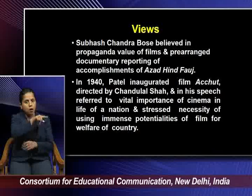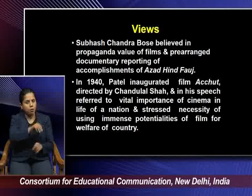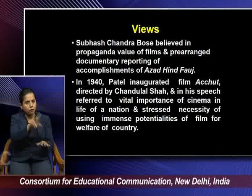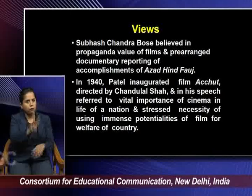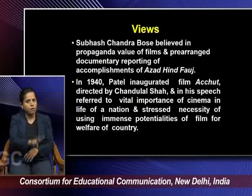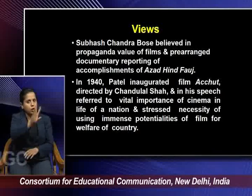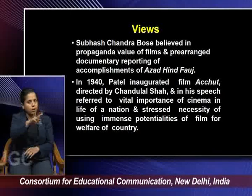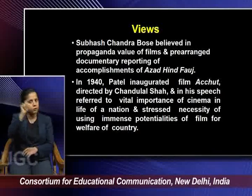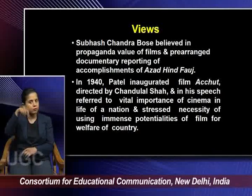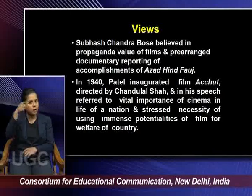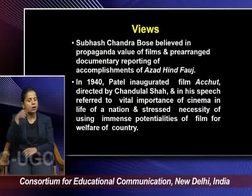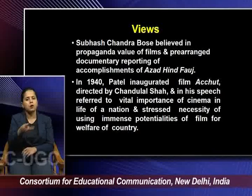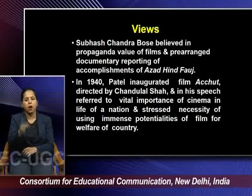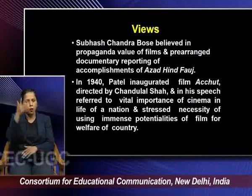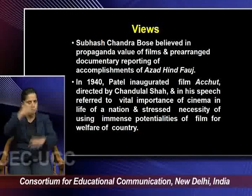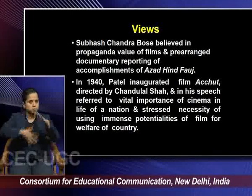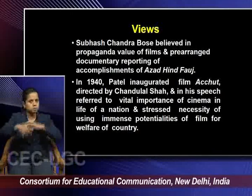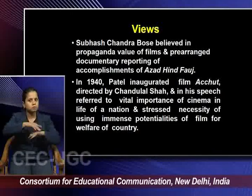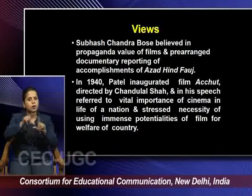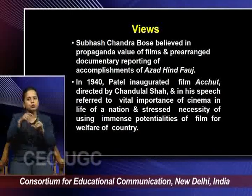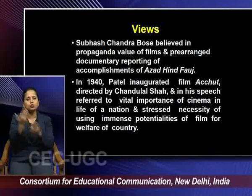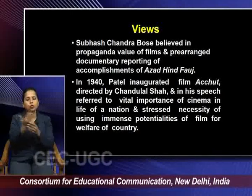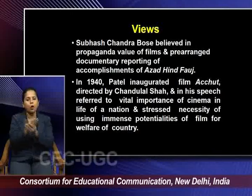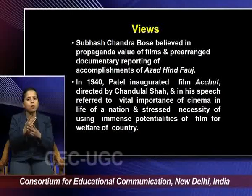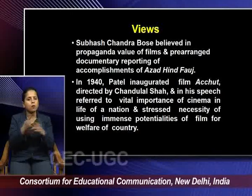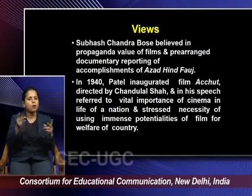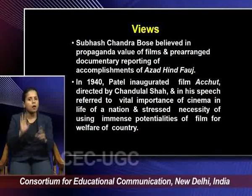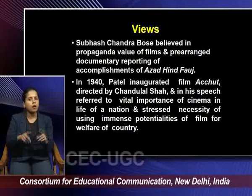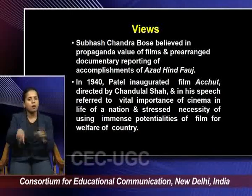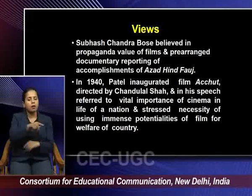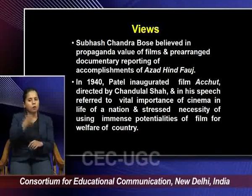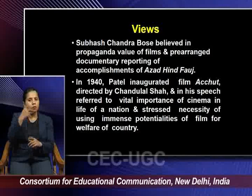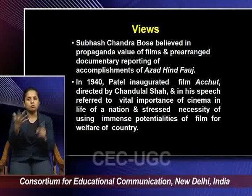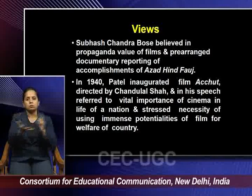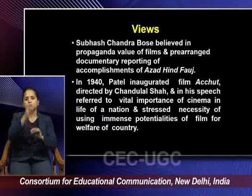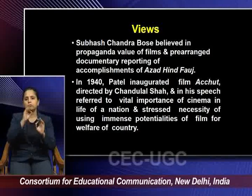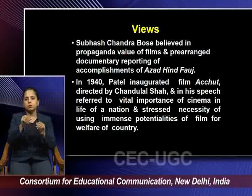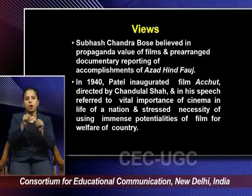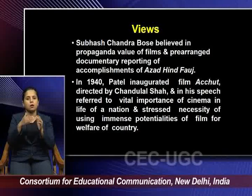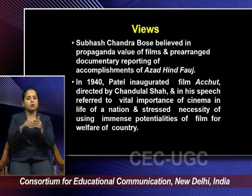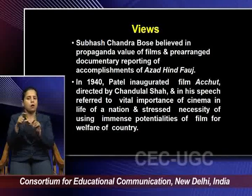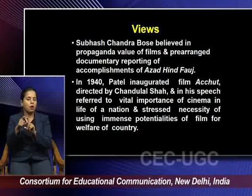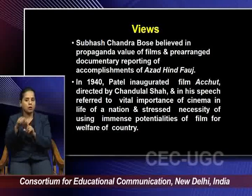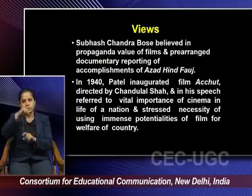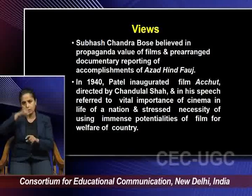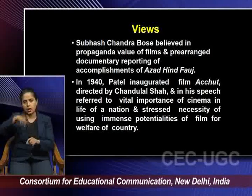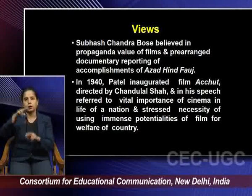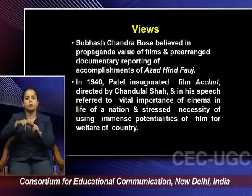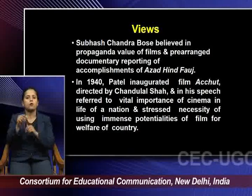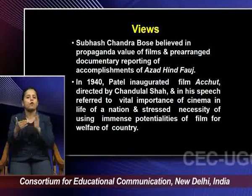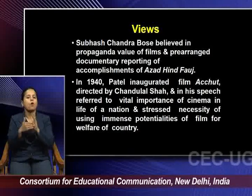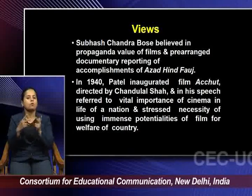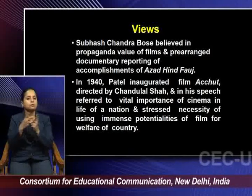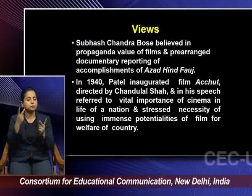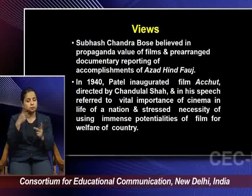of the films, and he pre-arranged the documentary reporting of the accomplishments of the Azad Hind Fauj. And we also see